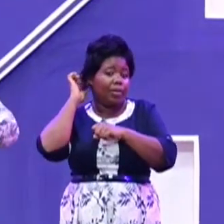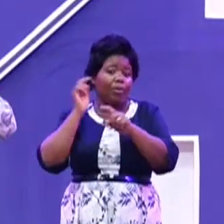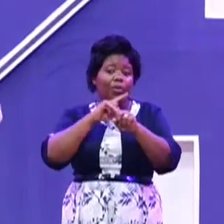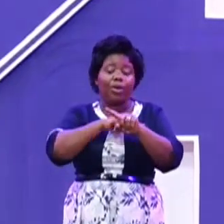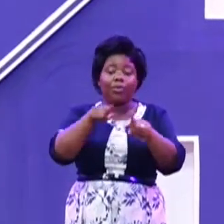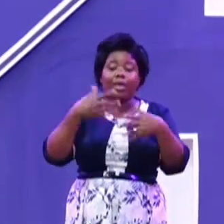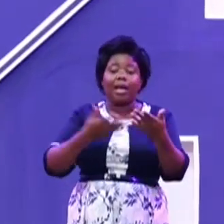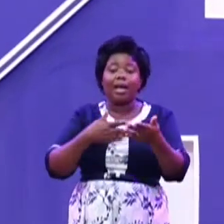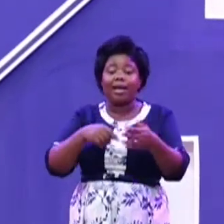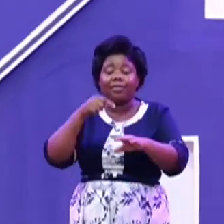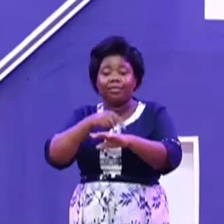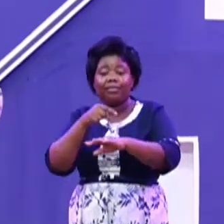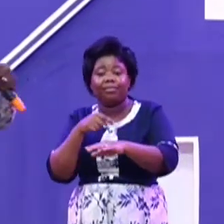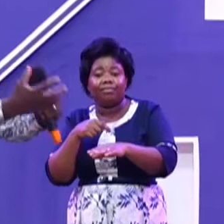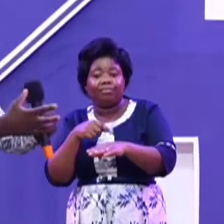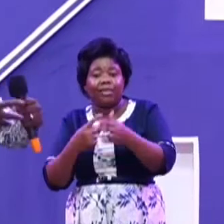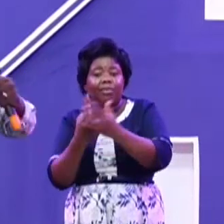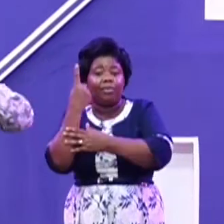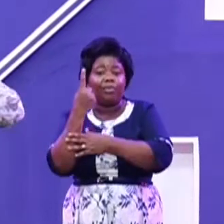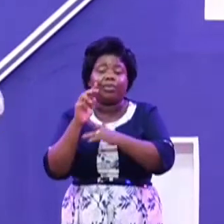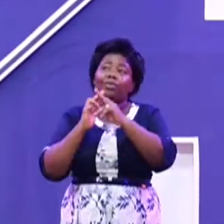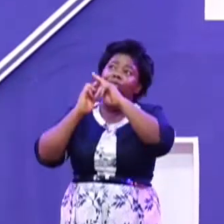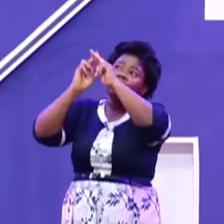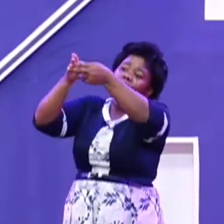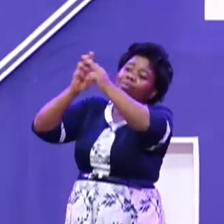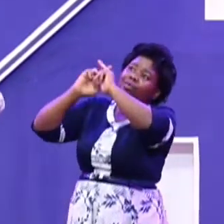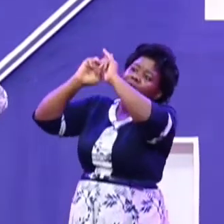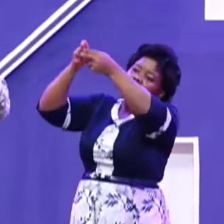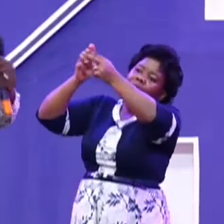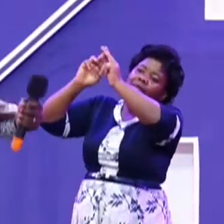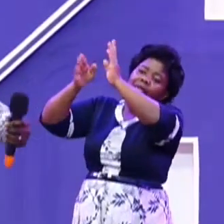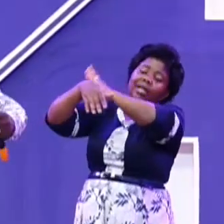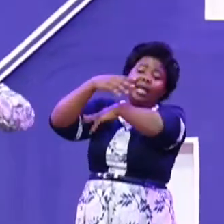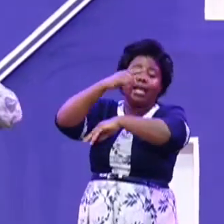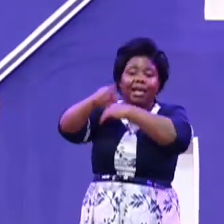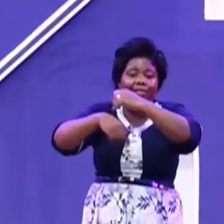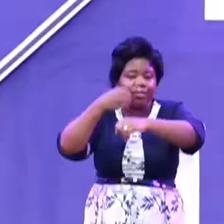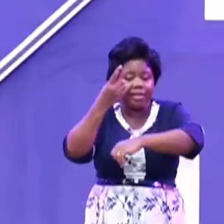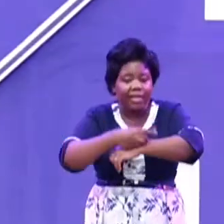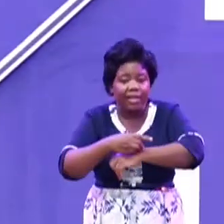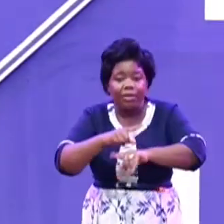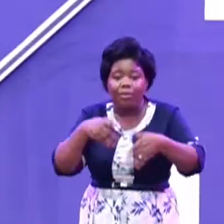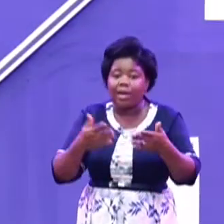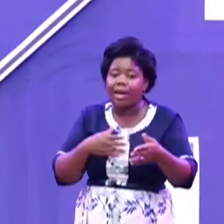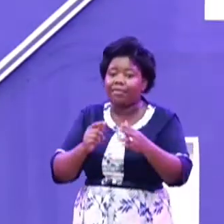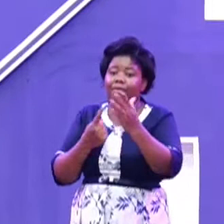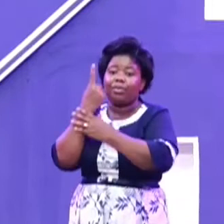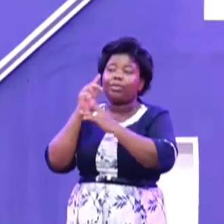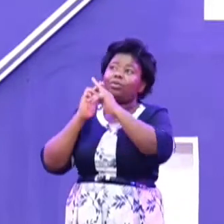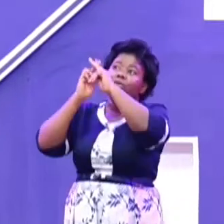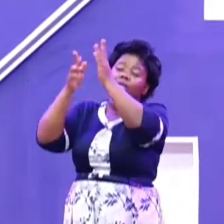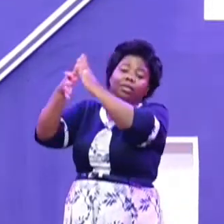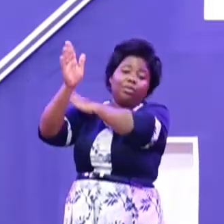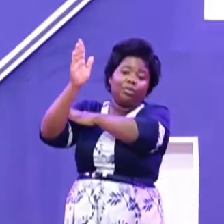Every day we have a chance to lend to God. An opportunity to lend God. Every day. This for in our midst.